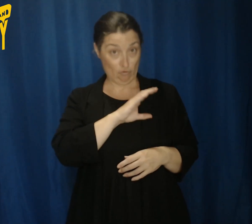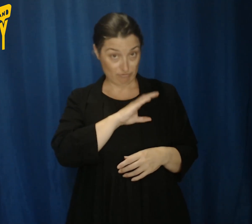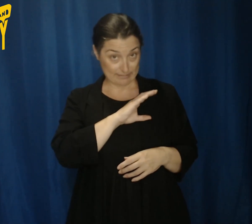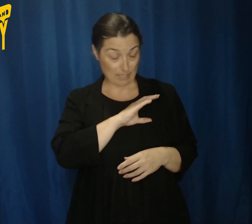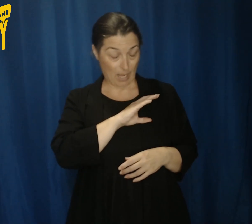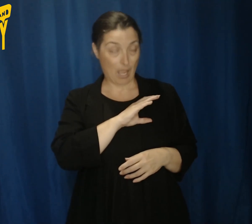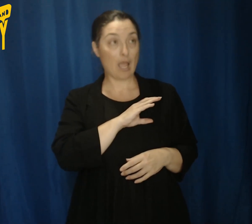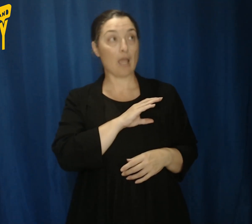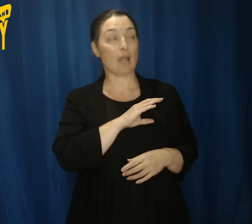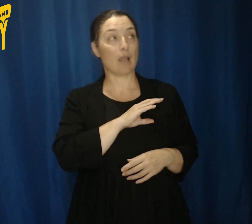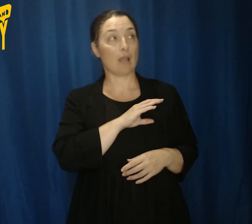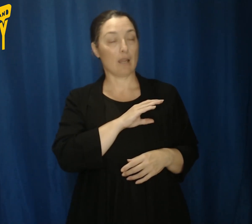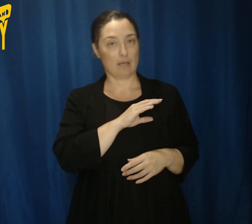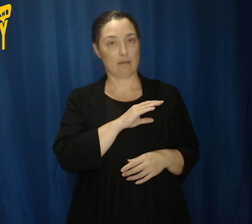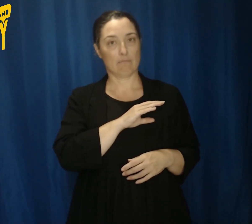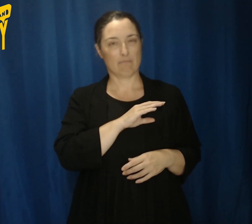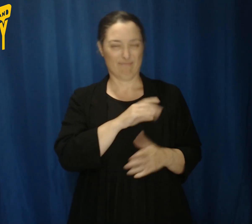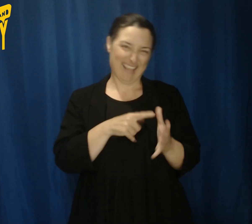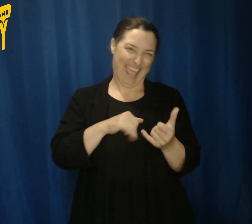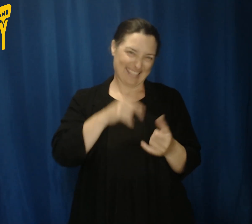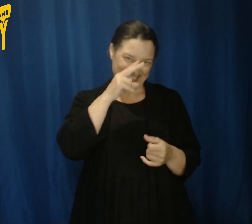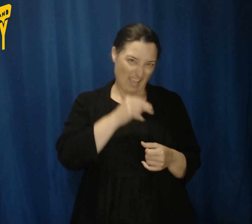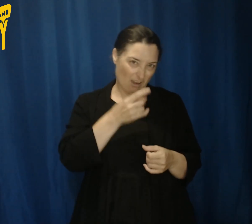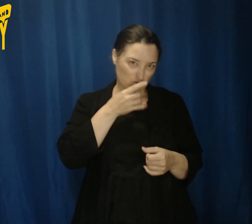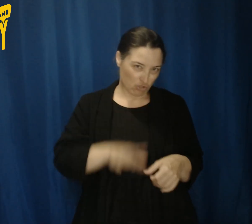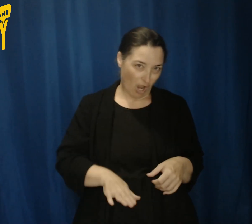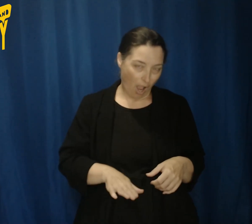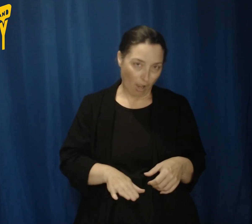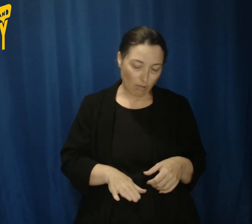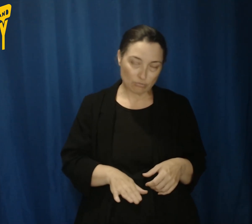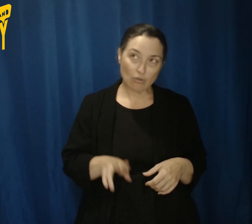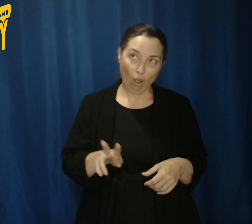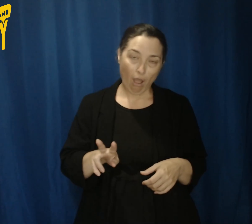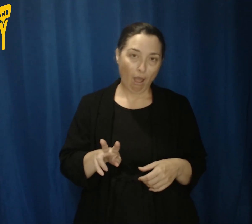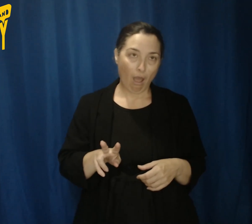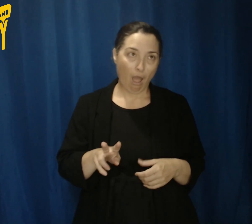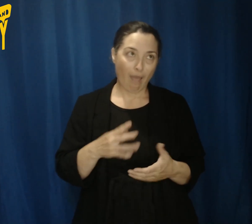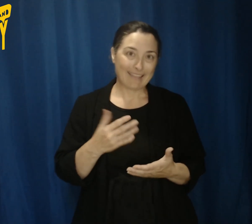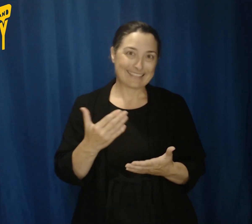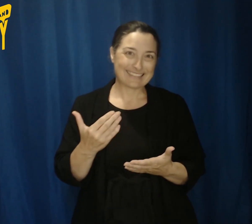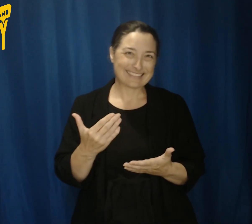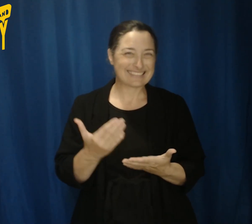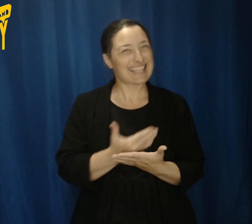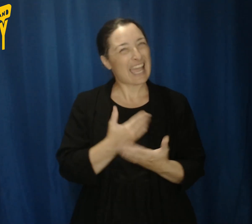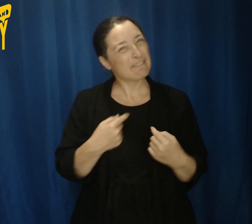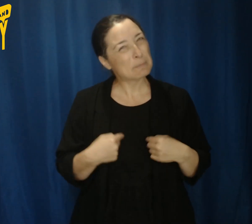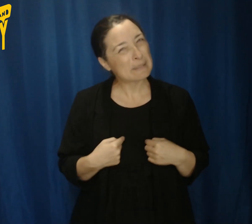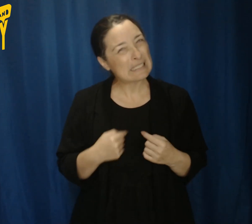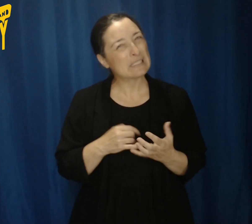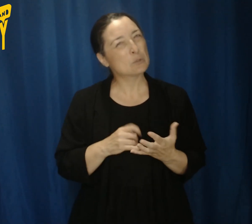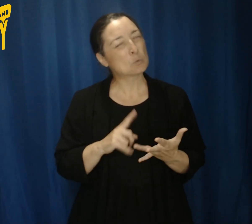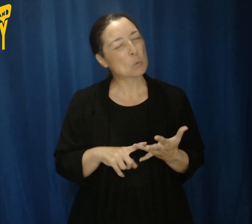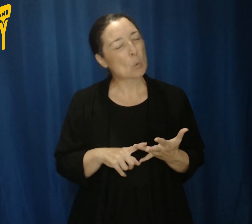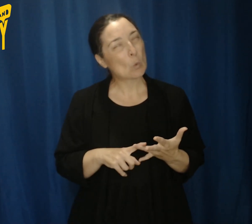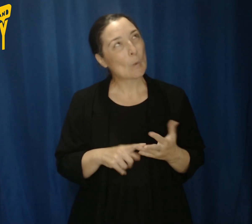as a little kid would see it, saved me. So it was really hard to write in the actual